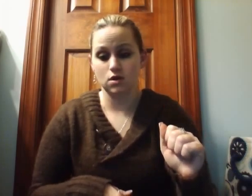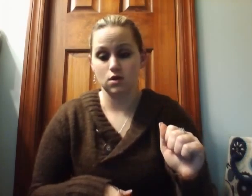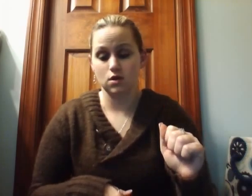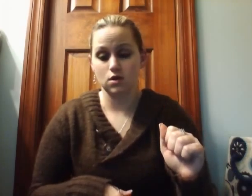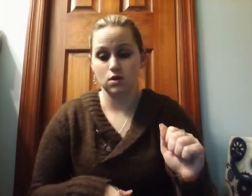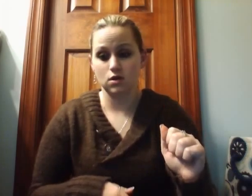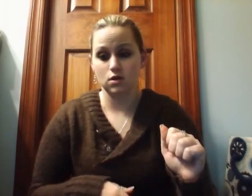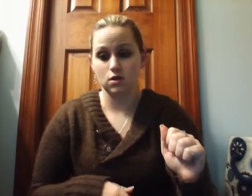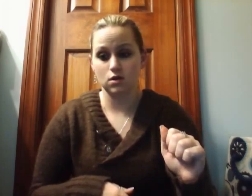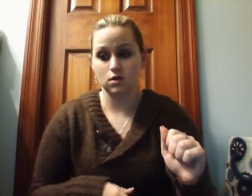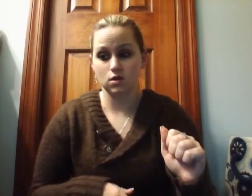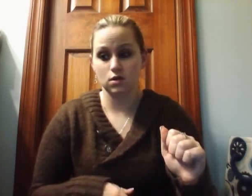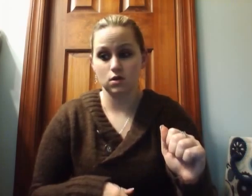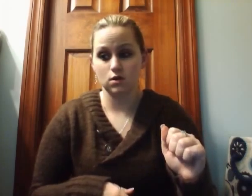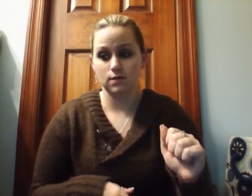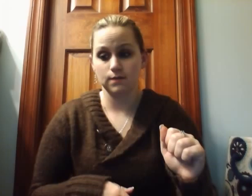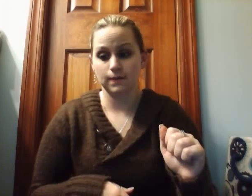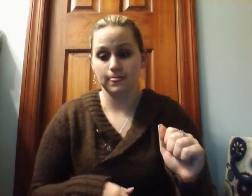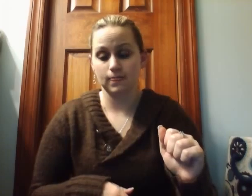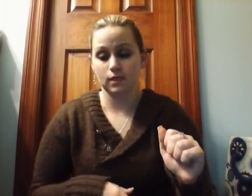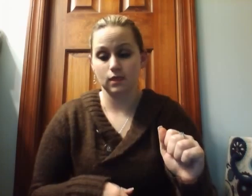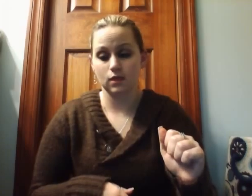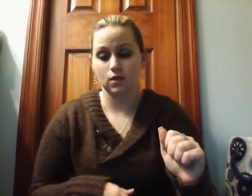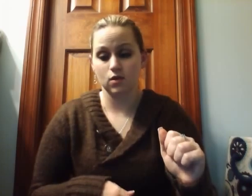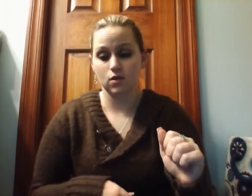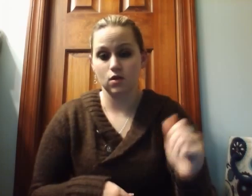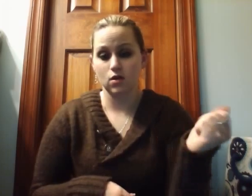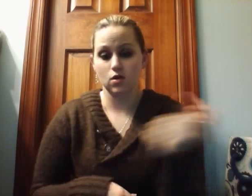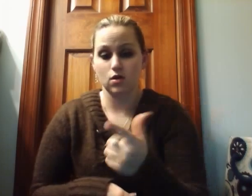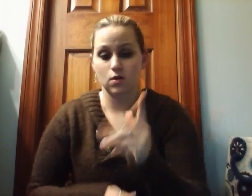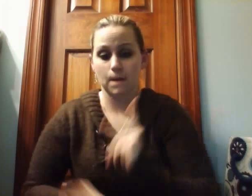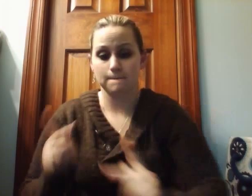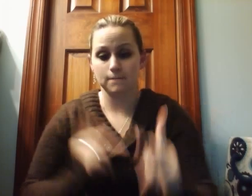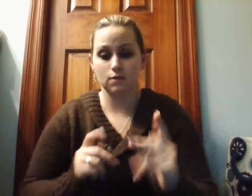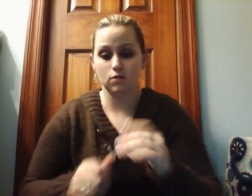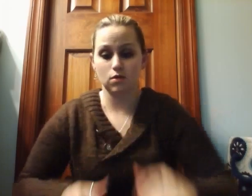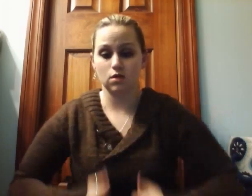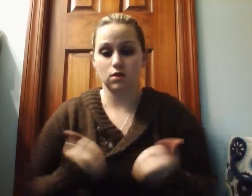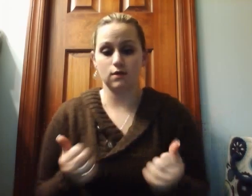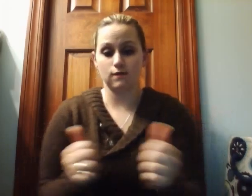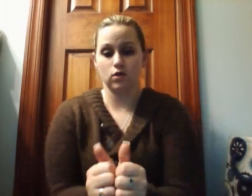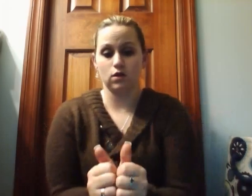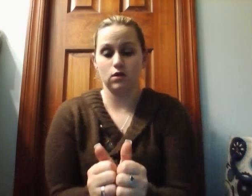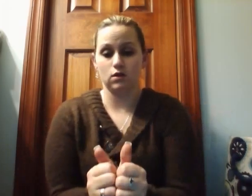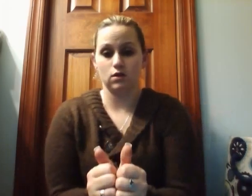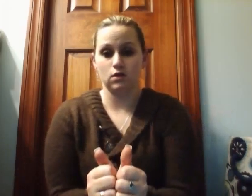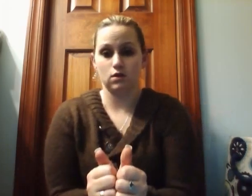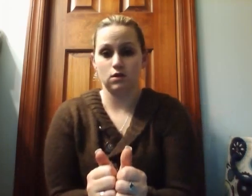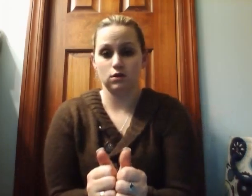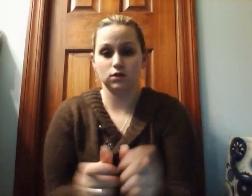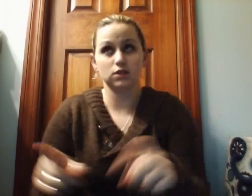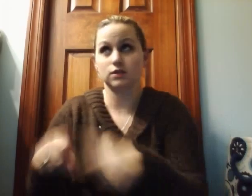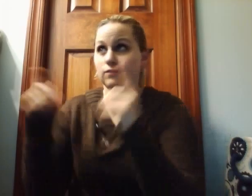and everybody's different in their levels of ability. So you can't just say